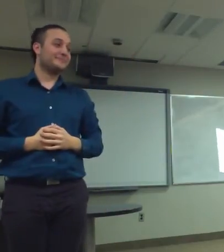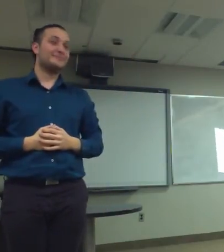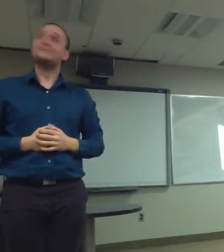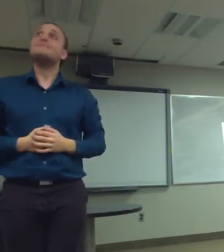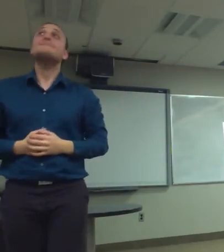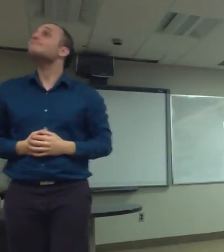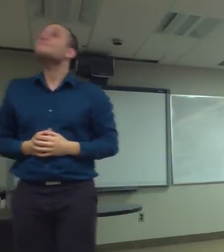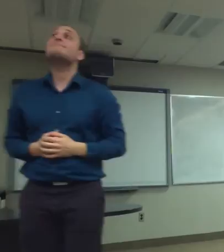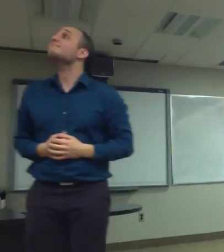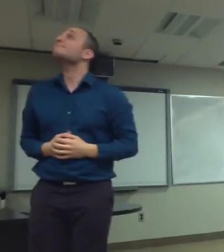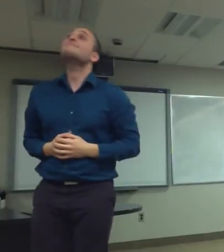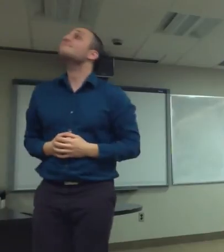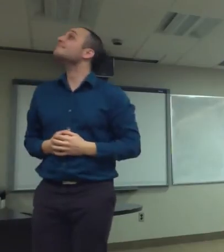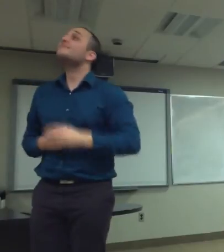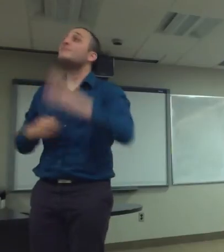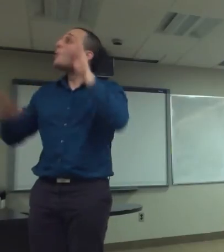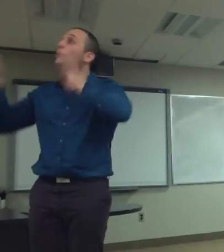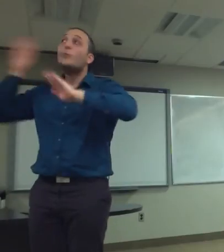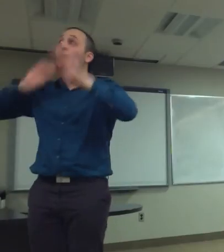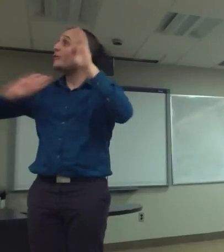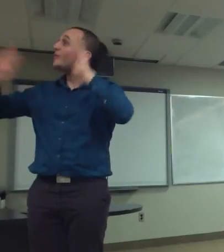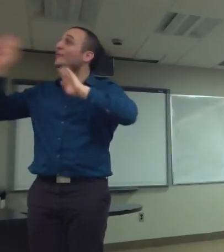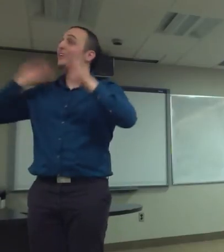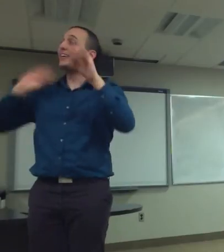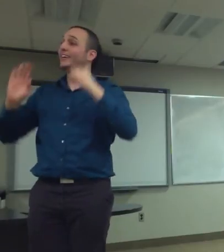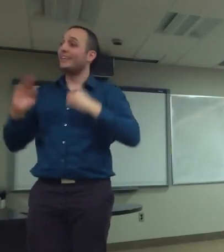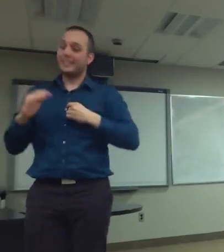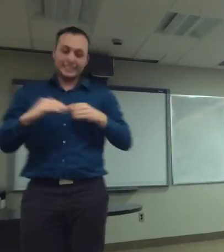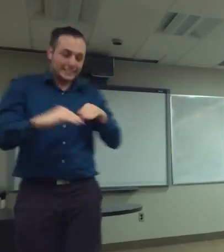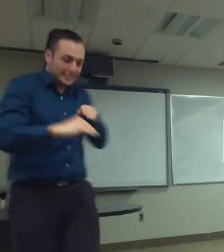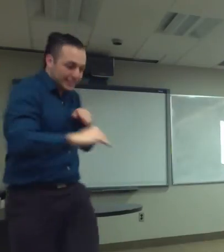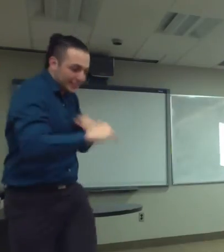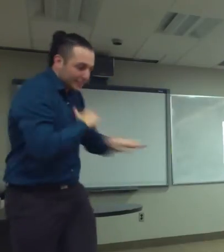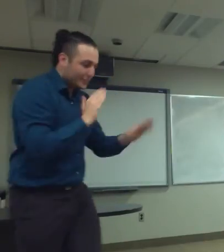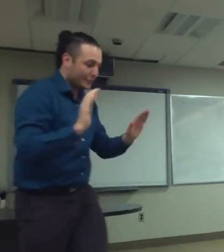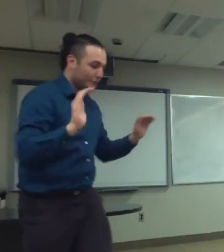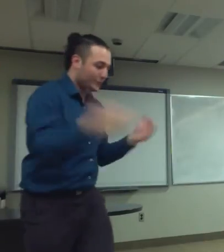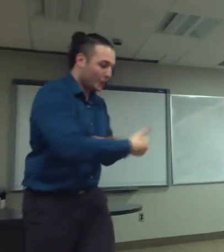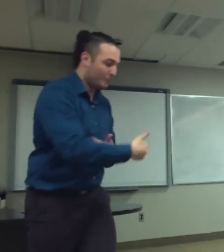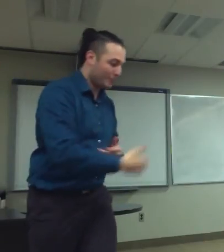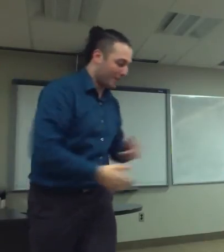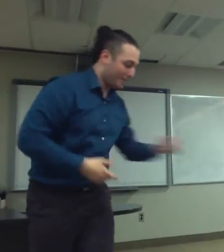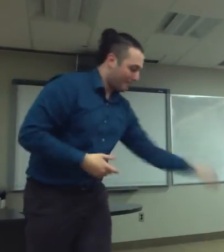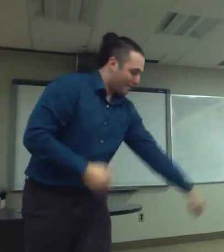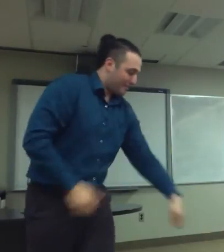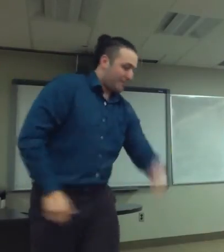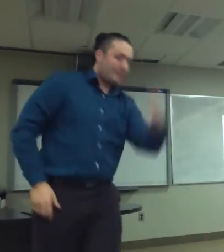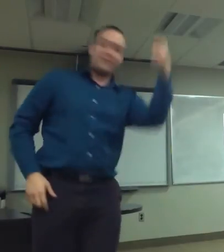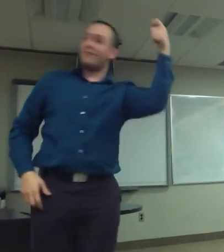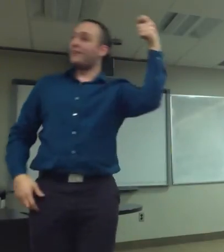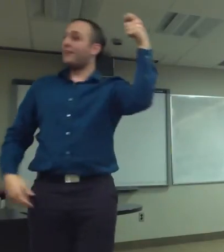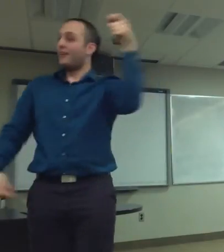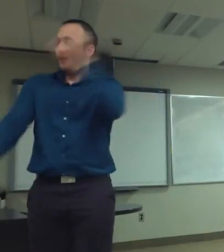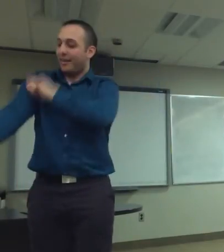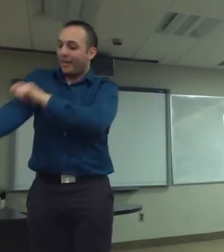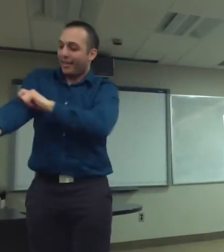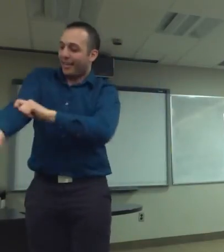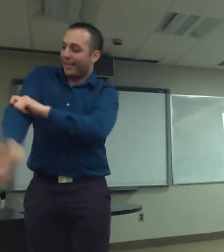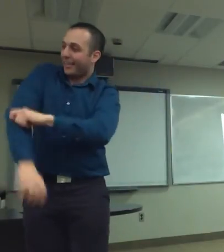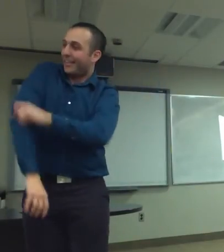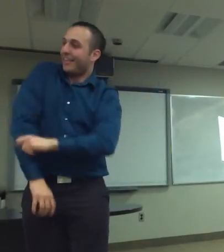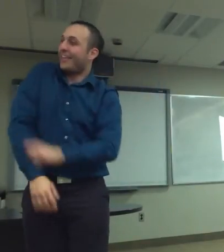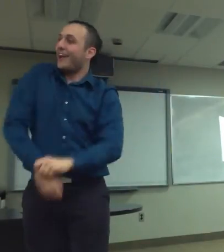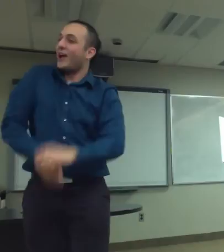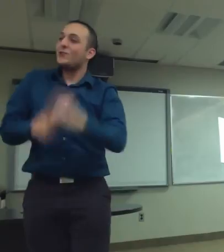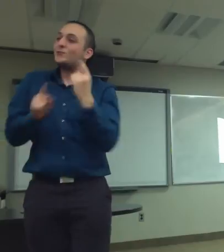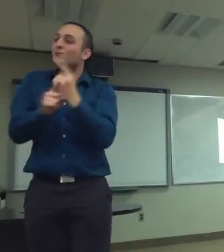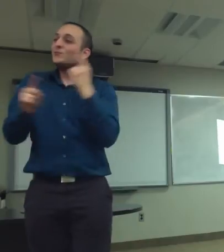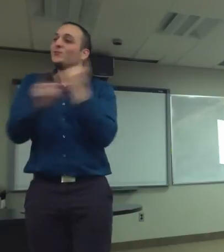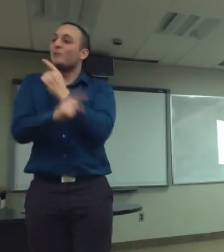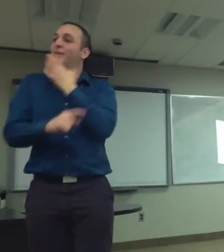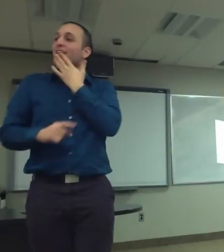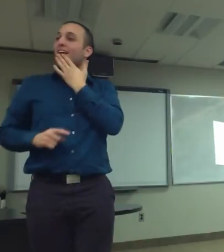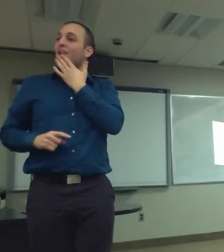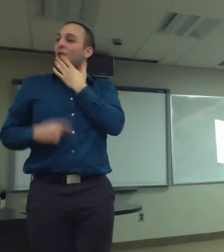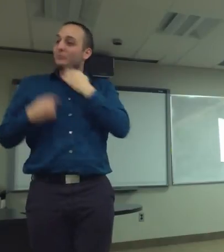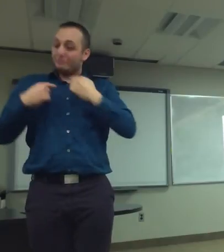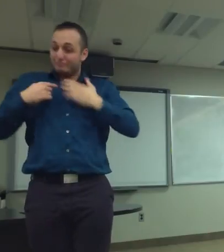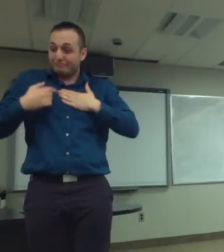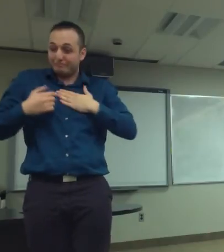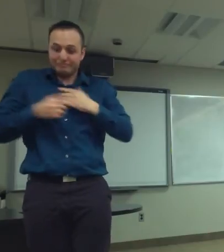"Don't worry," said Bridget. She ran into her room, got the special colored markers, and colored herself entirely all over until you